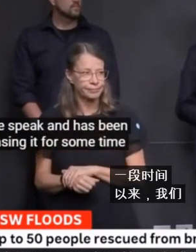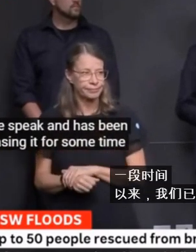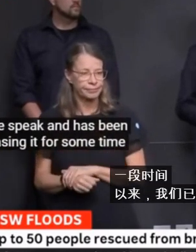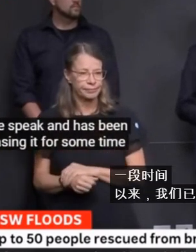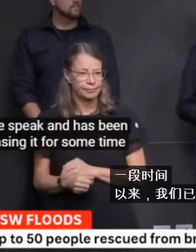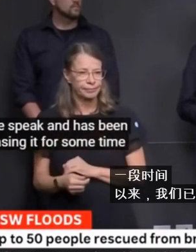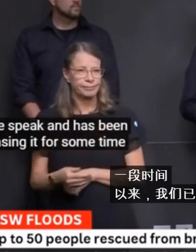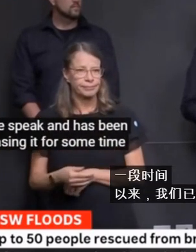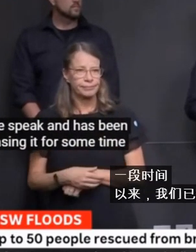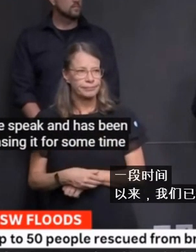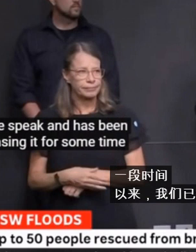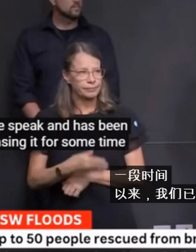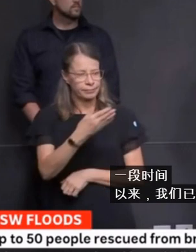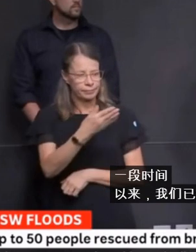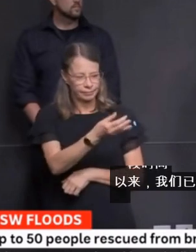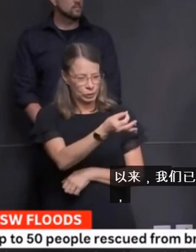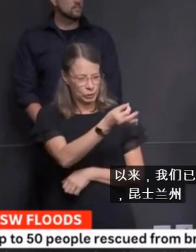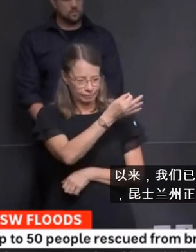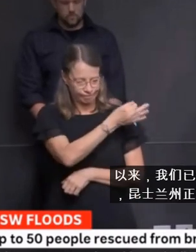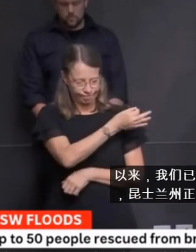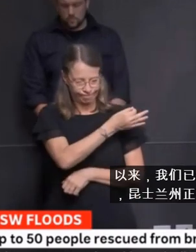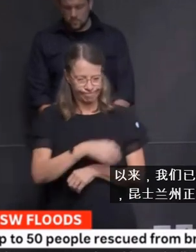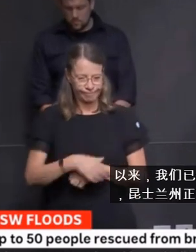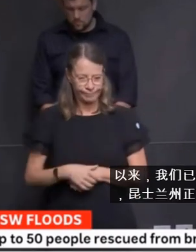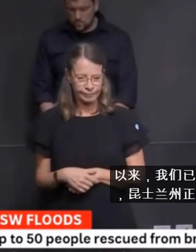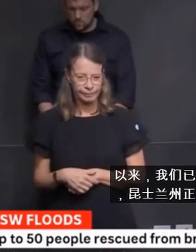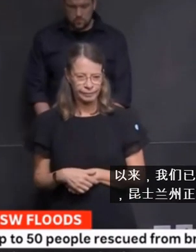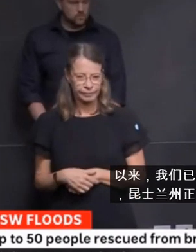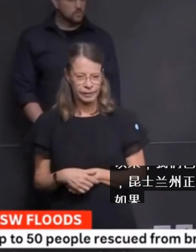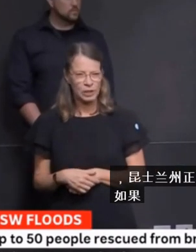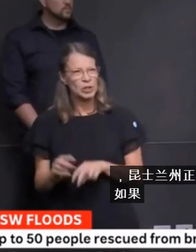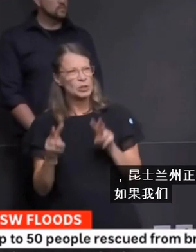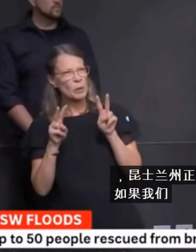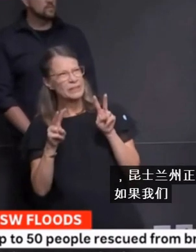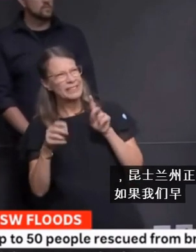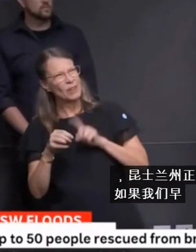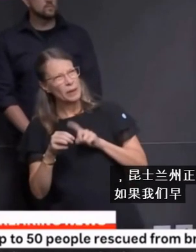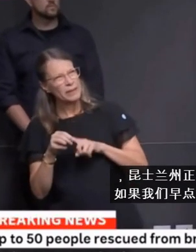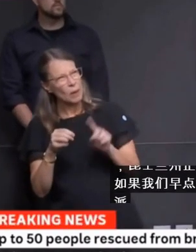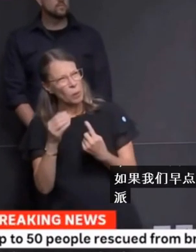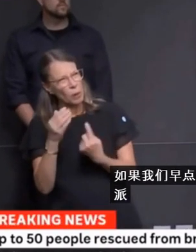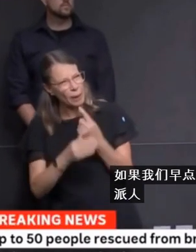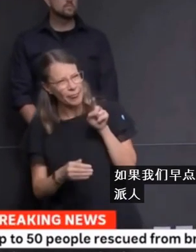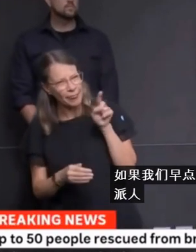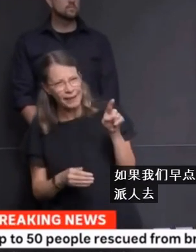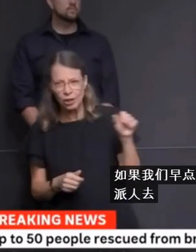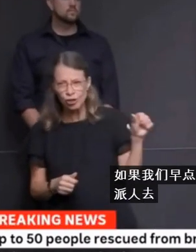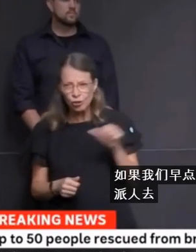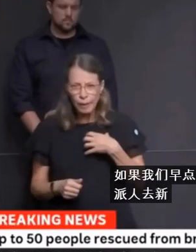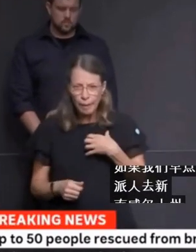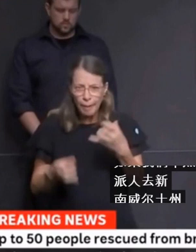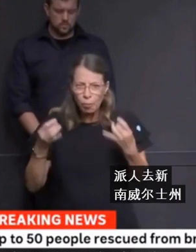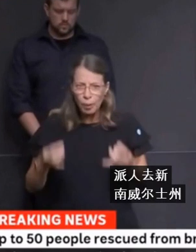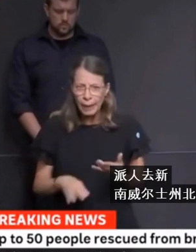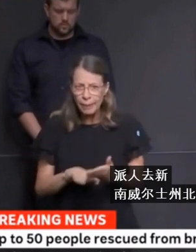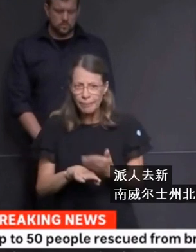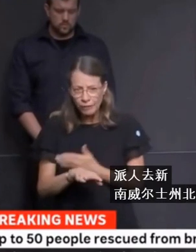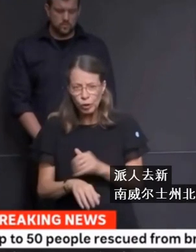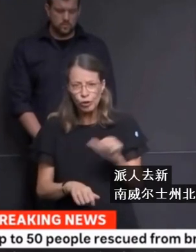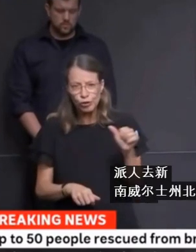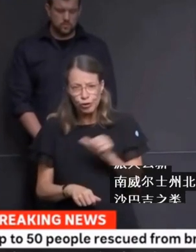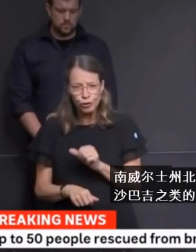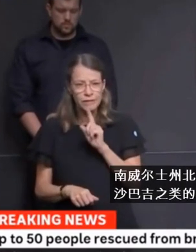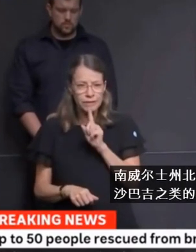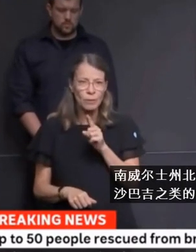we've seen the weather event unfolding in Queensland. Why weren't we better prepared? Should we have sent people to northern New South Wales earlier